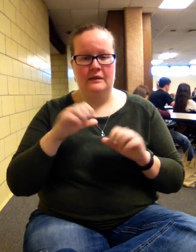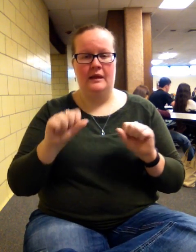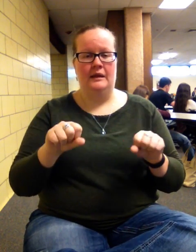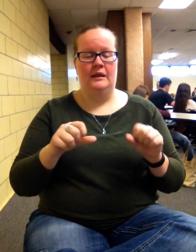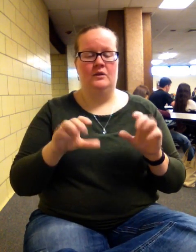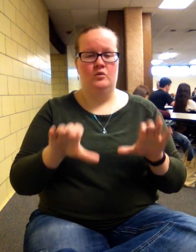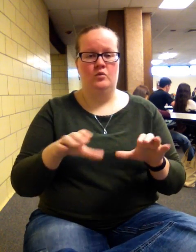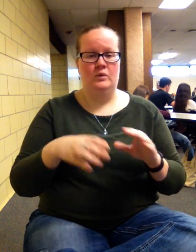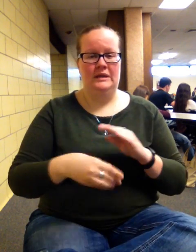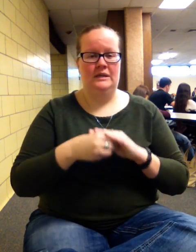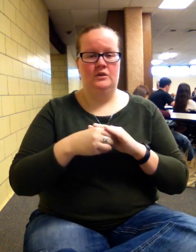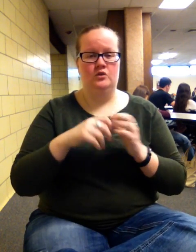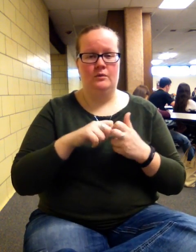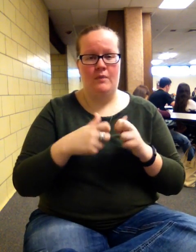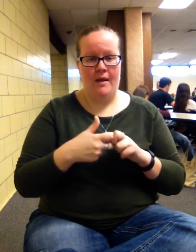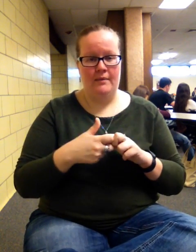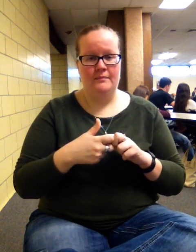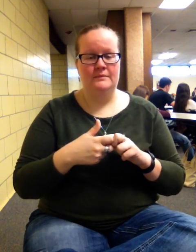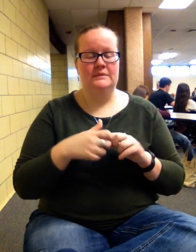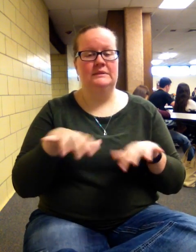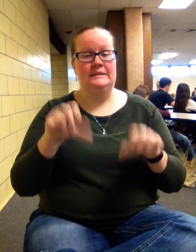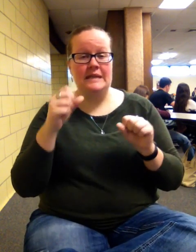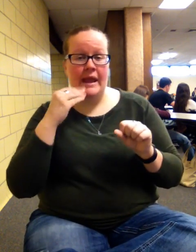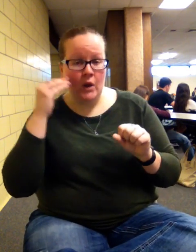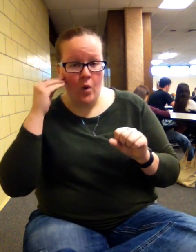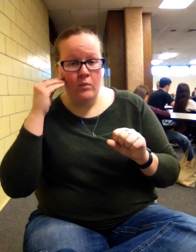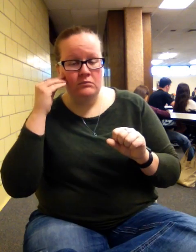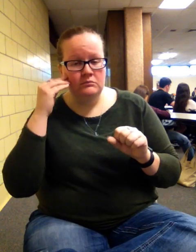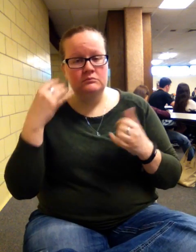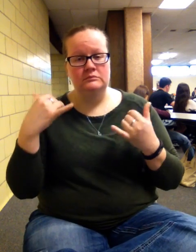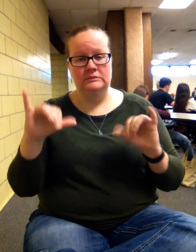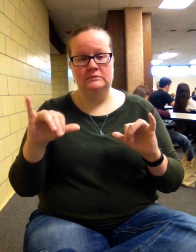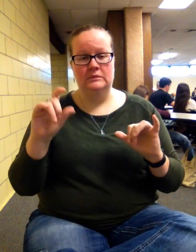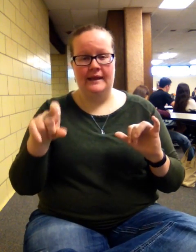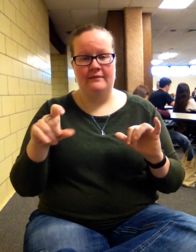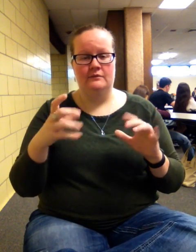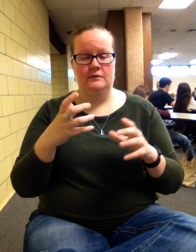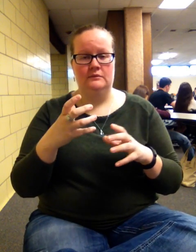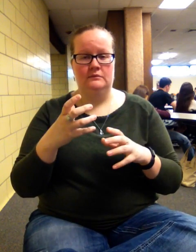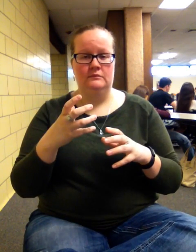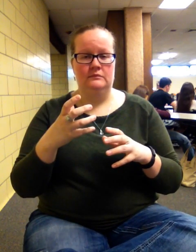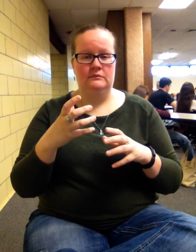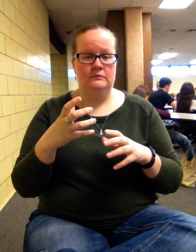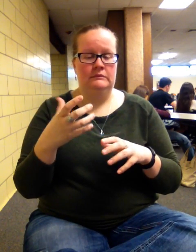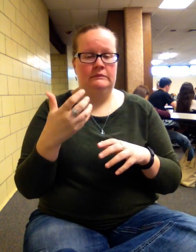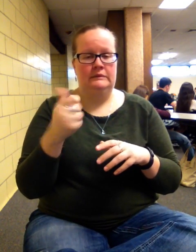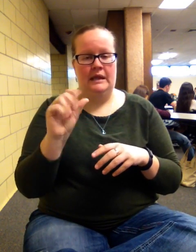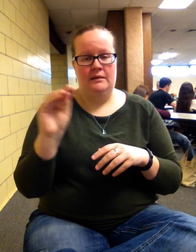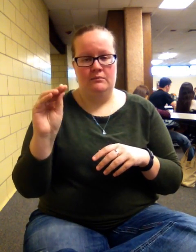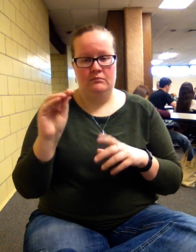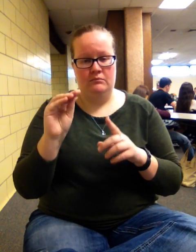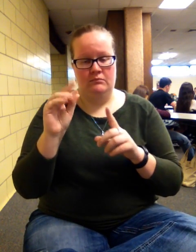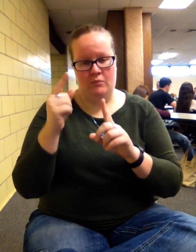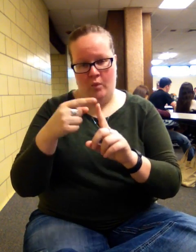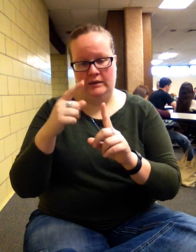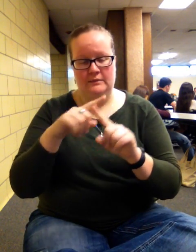on. It's take-home, so you're still out to get all 10 points, but it's just going to be additional practice for you.